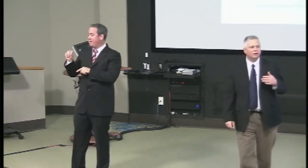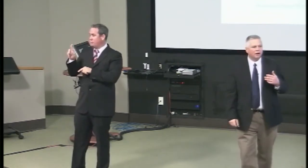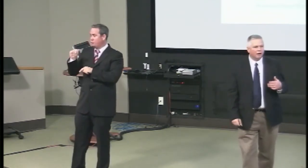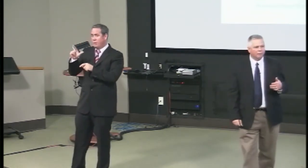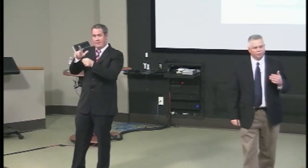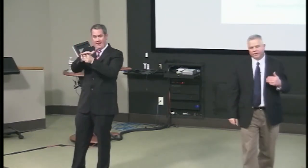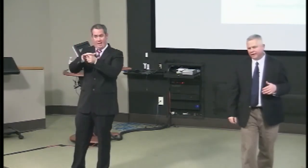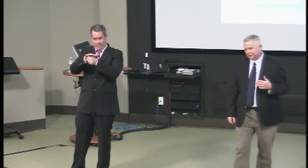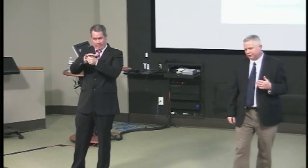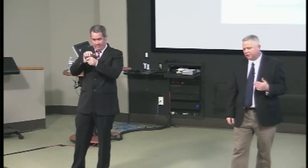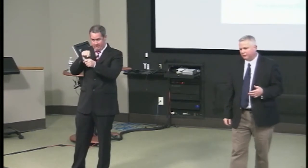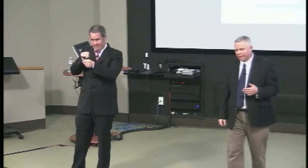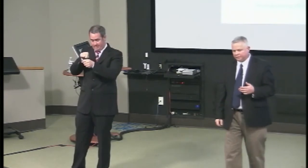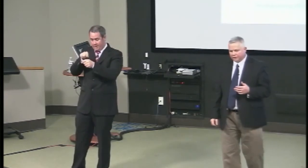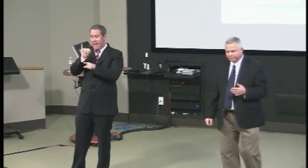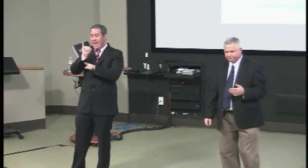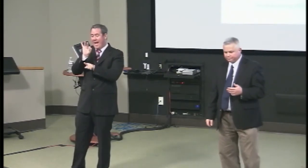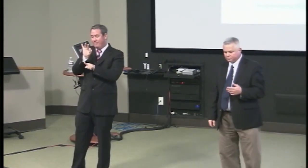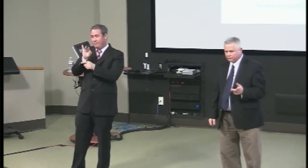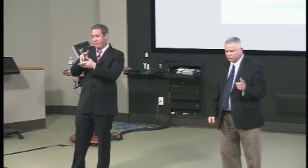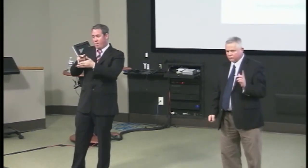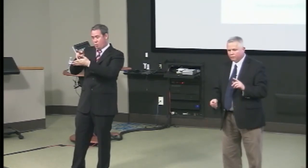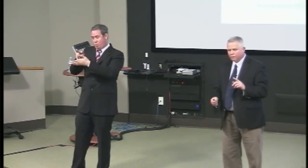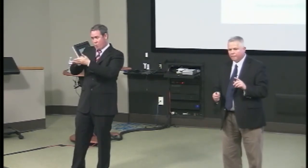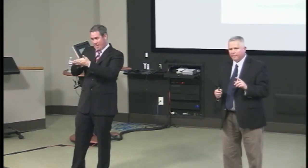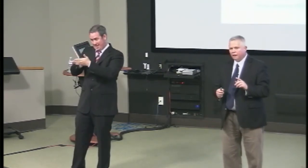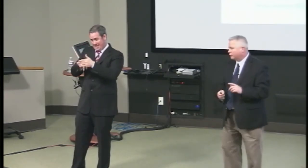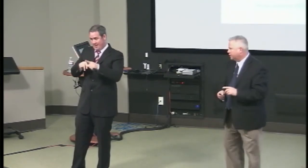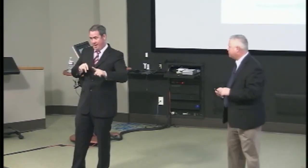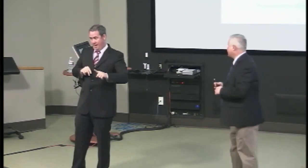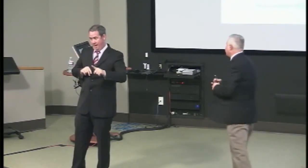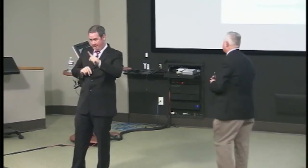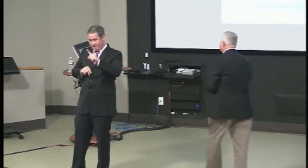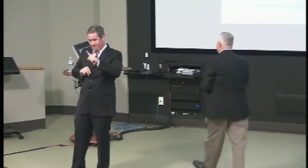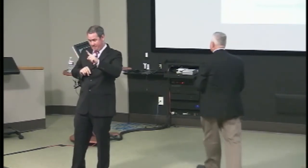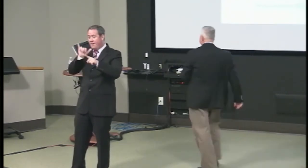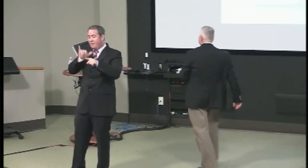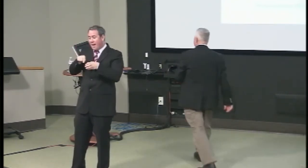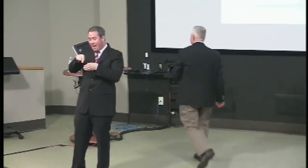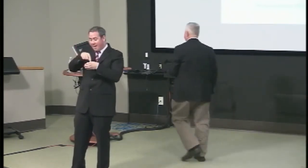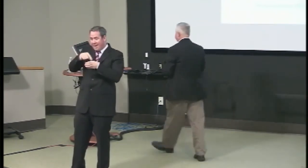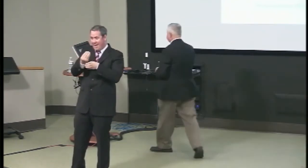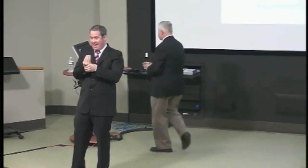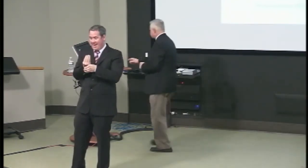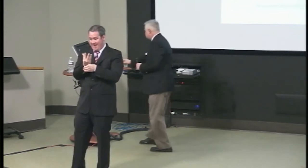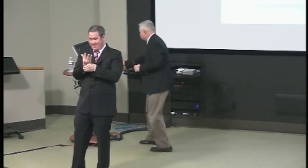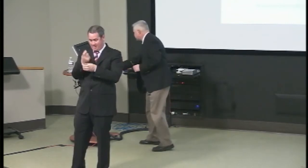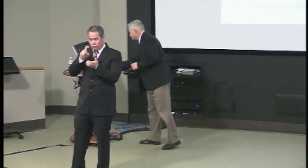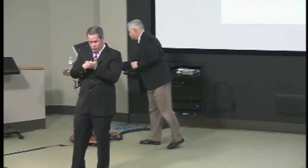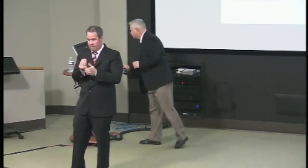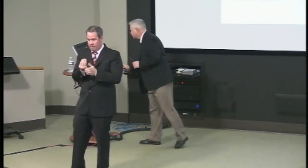simple print task in the magnet. So the implication to us at the time